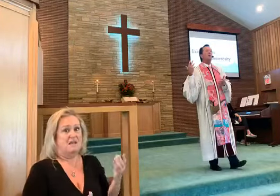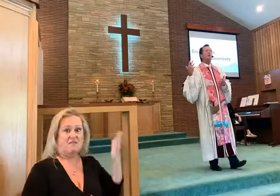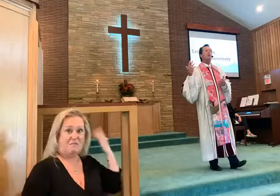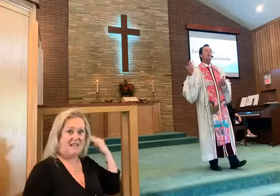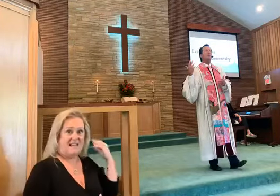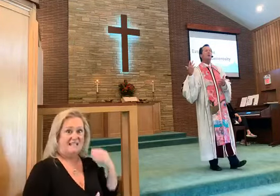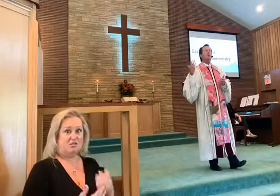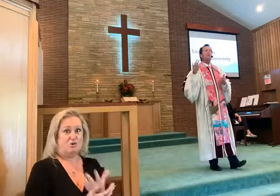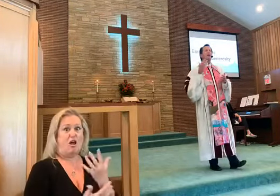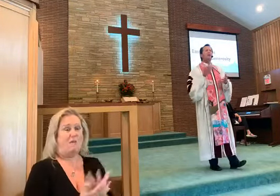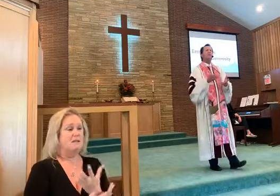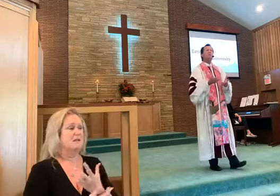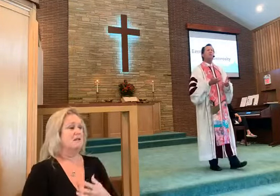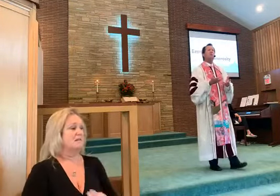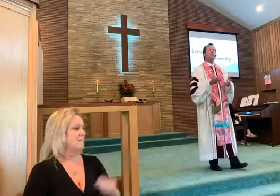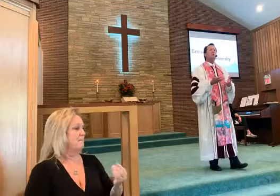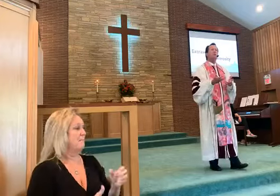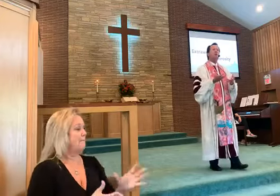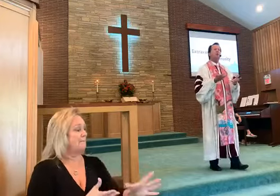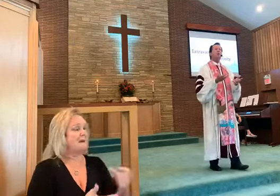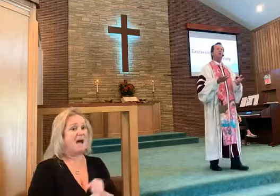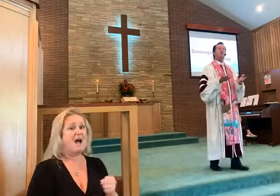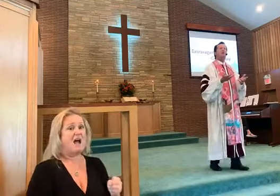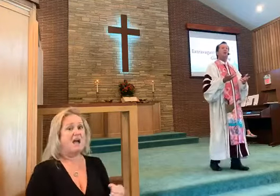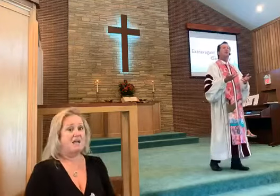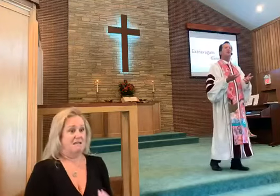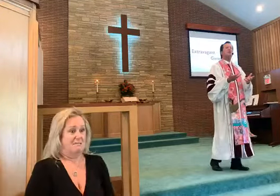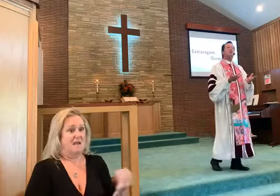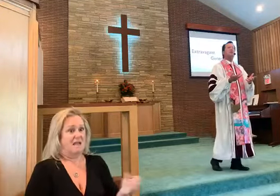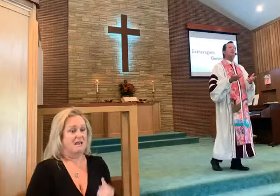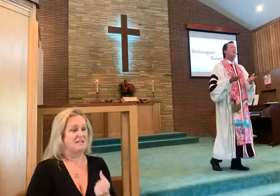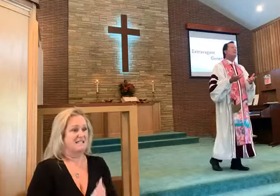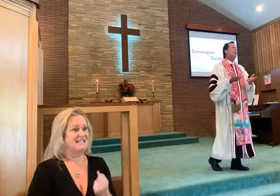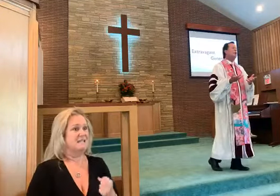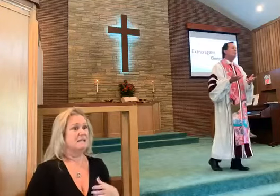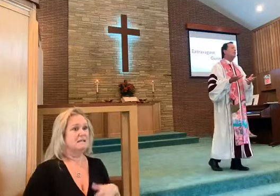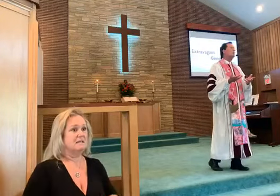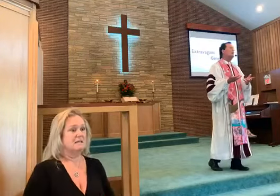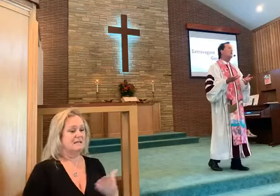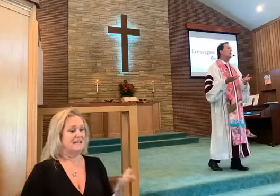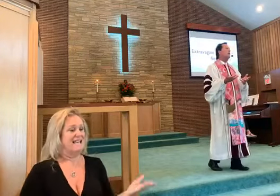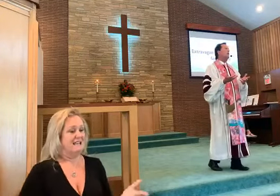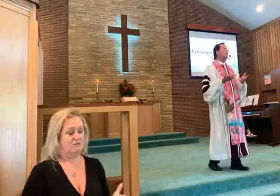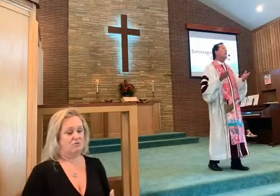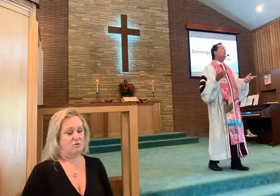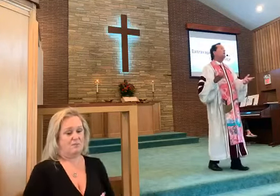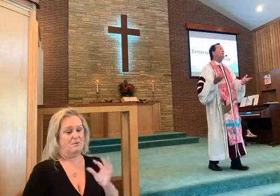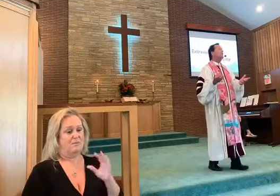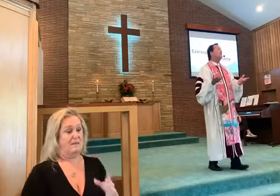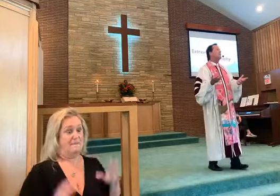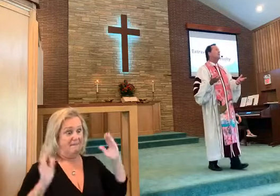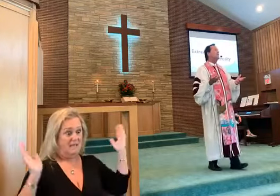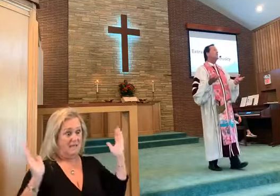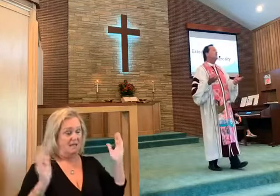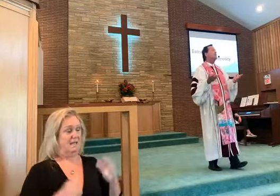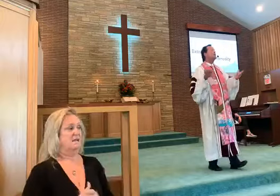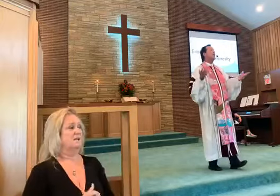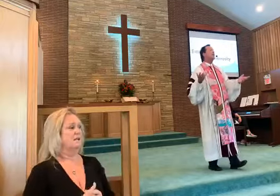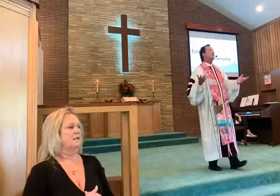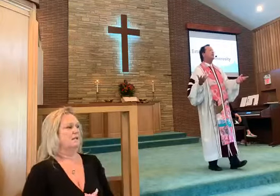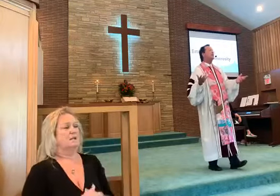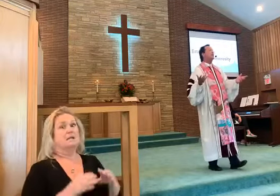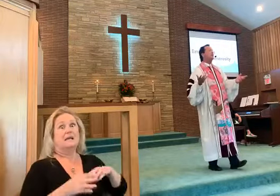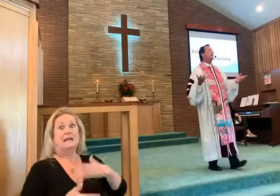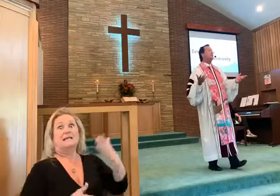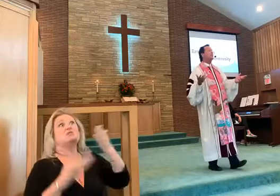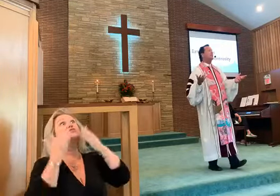crop to buy enough seed because the farmer's almanac suggests that next crop will be abundant,